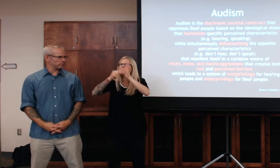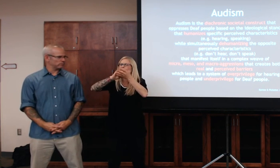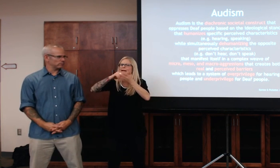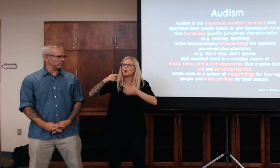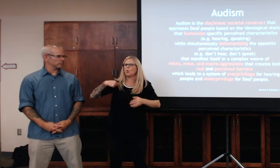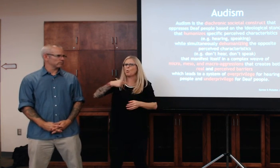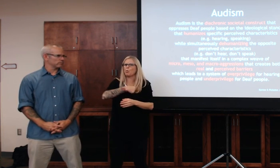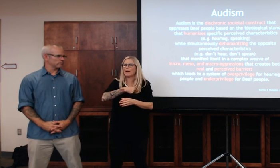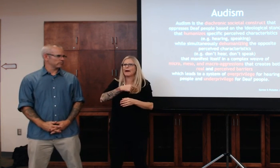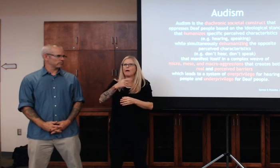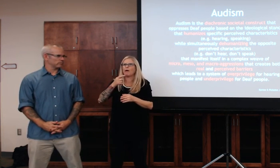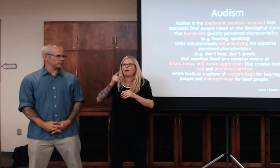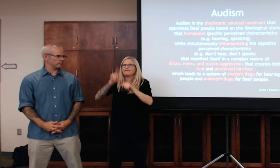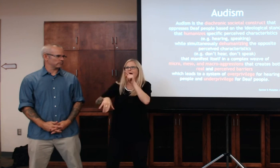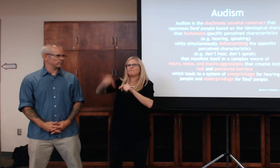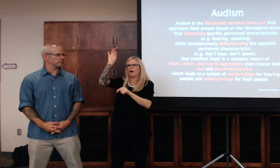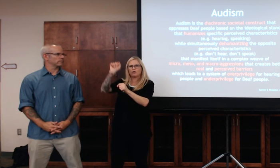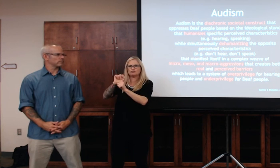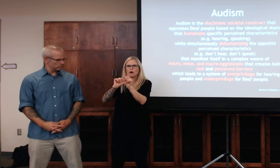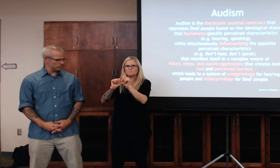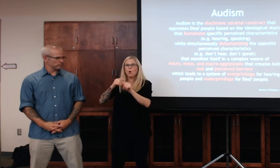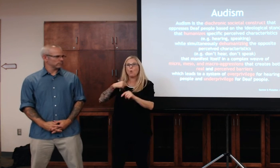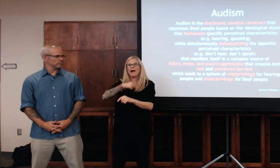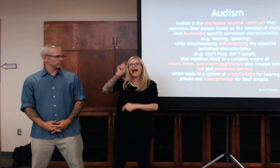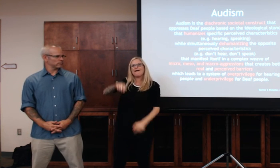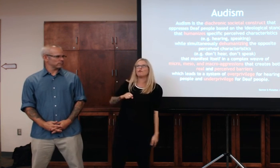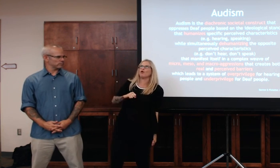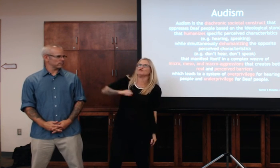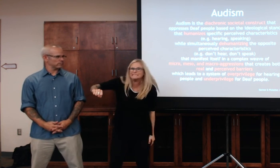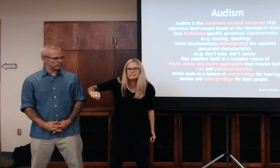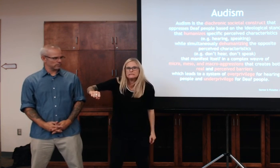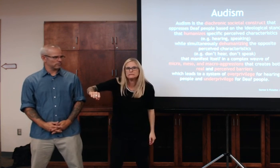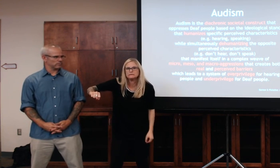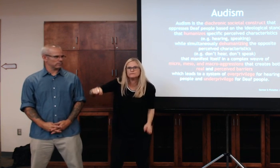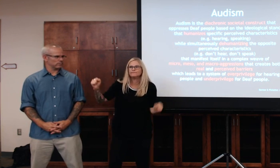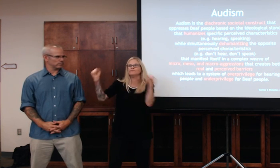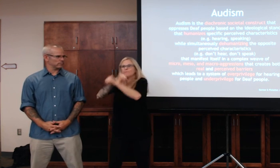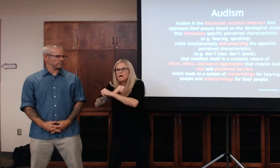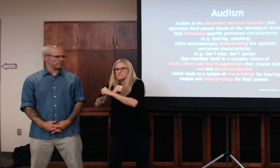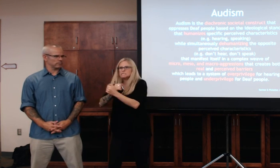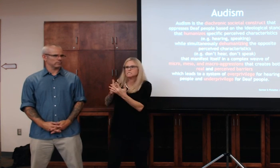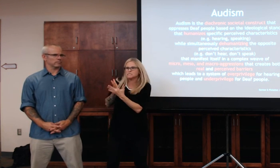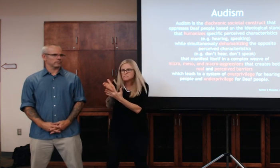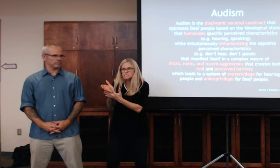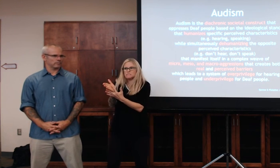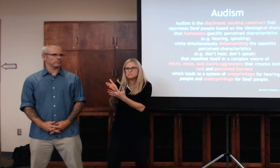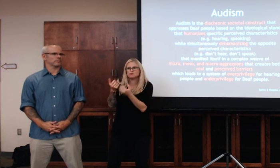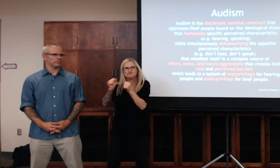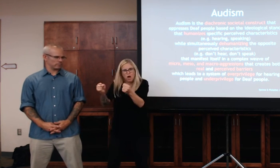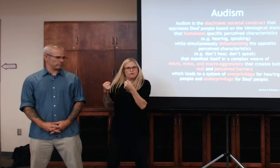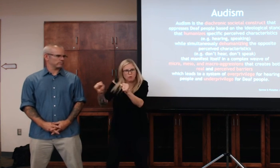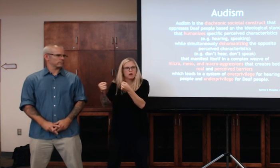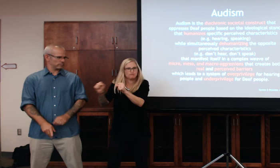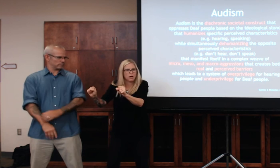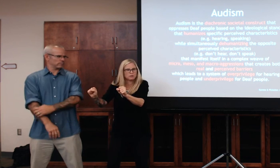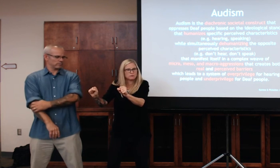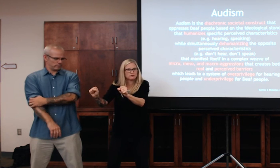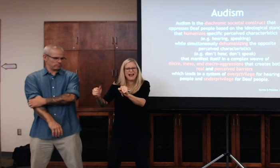That doesn't mean that we can't find employment. We have to resist and really fight and navigate our way through the